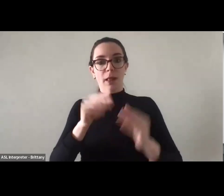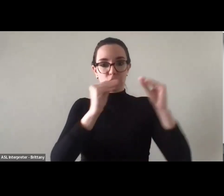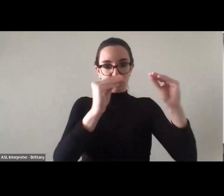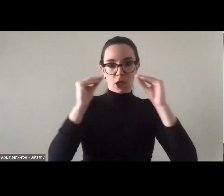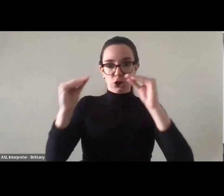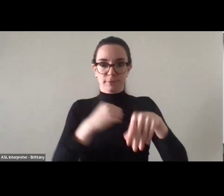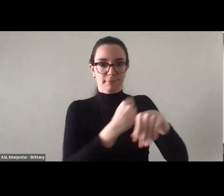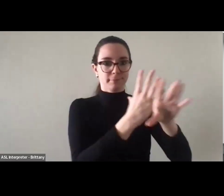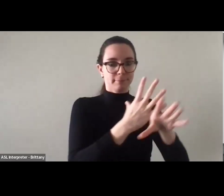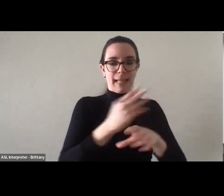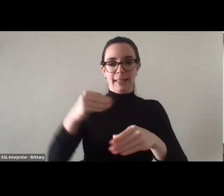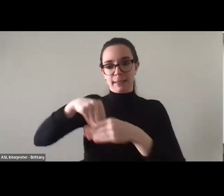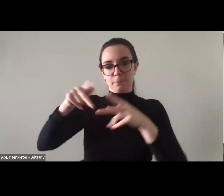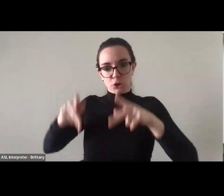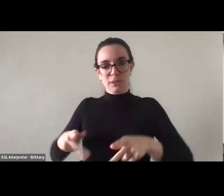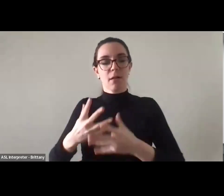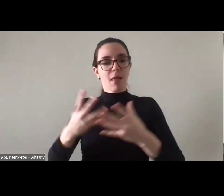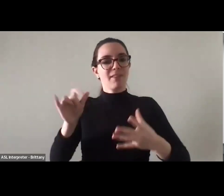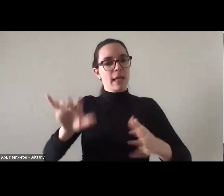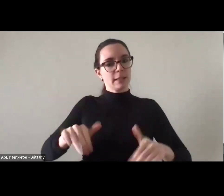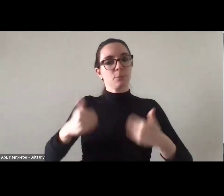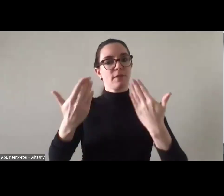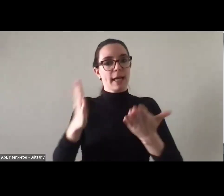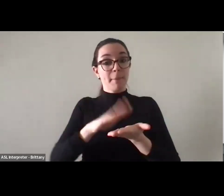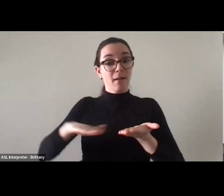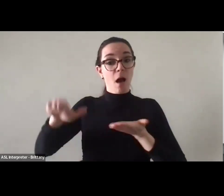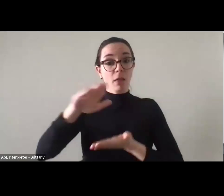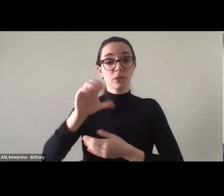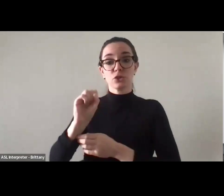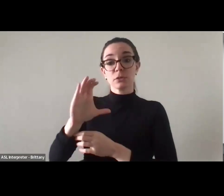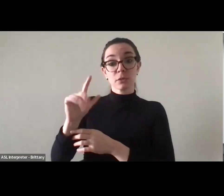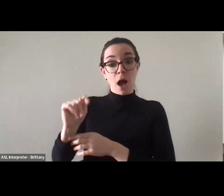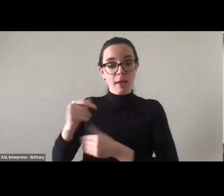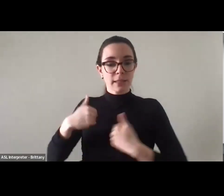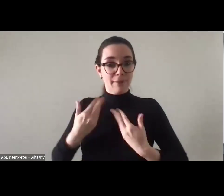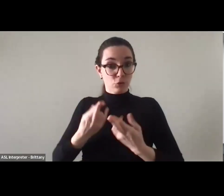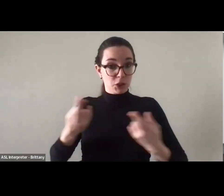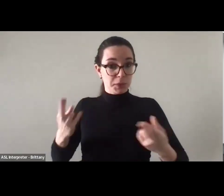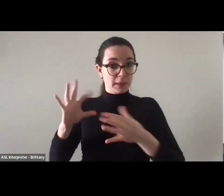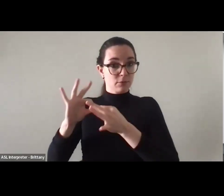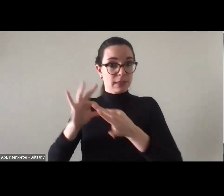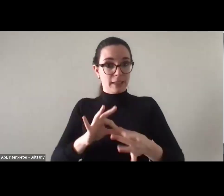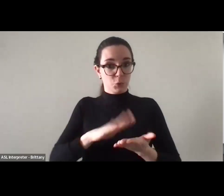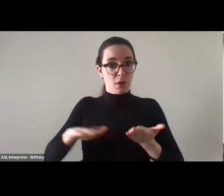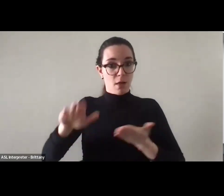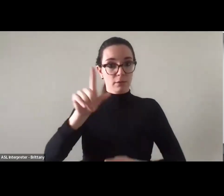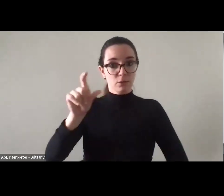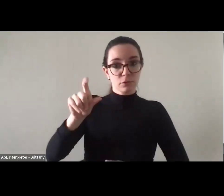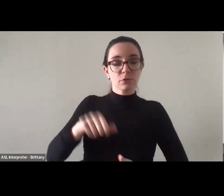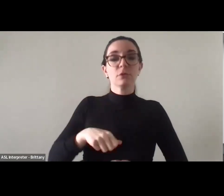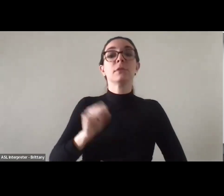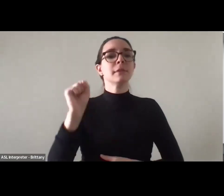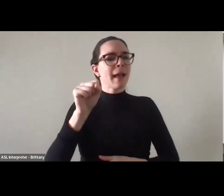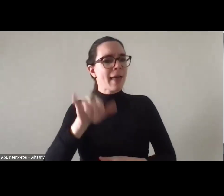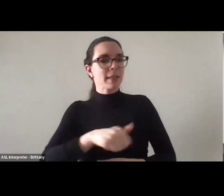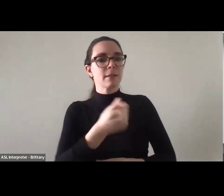provided by colleges. Scott, is there resources on that? Yeah, and that's another